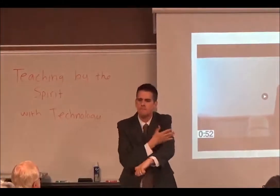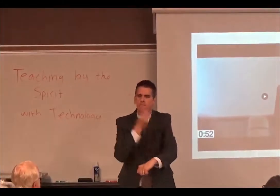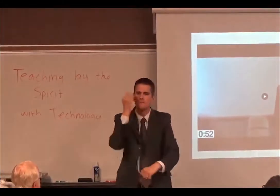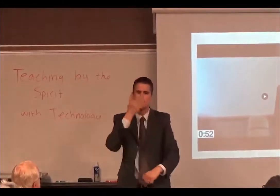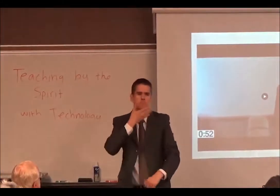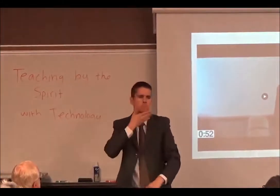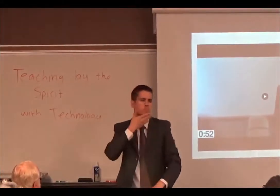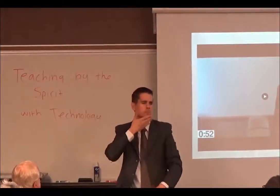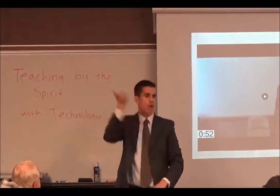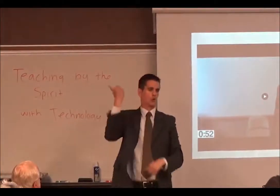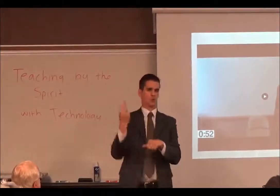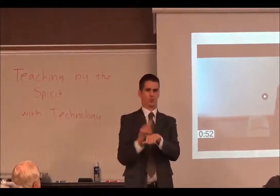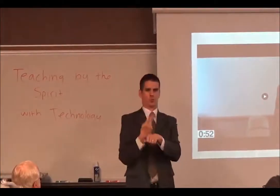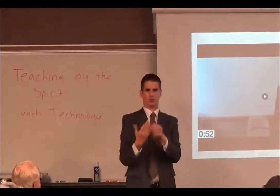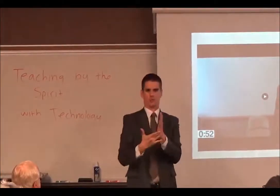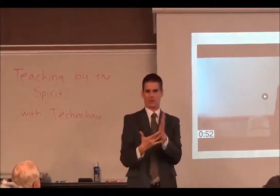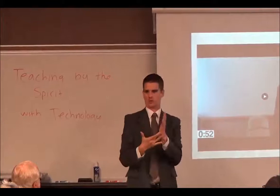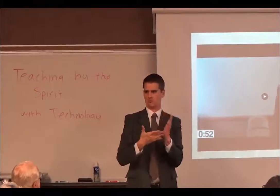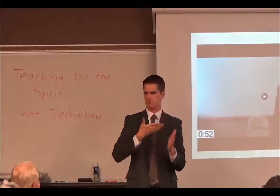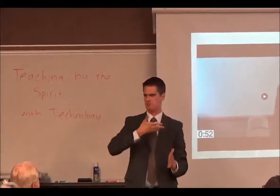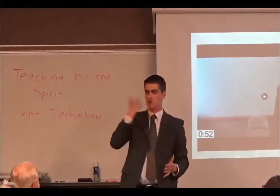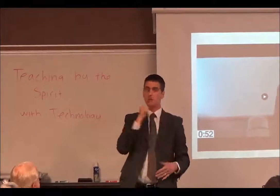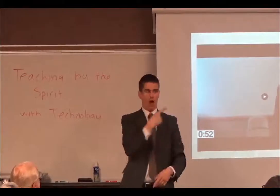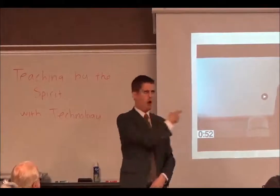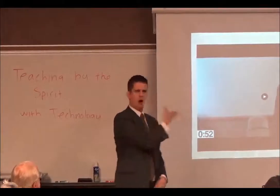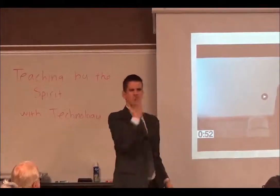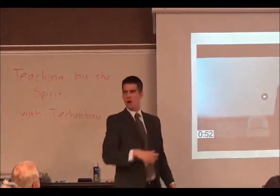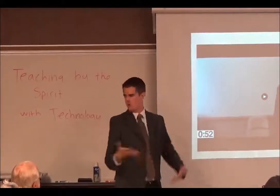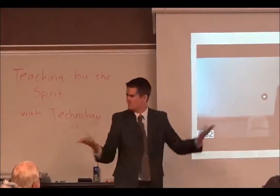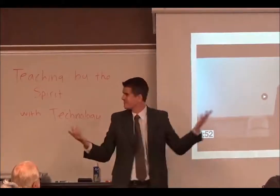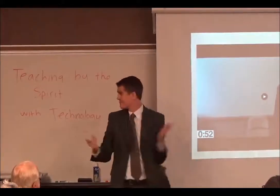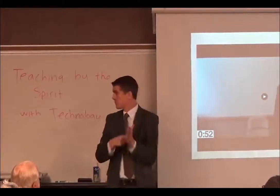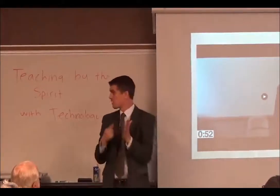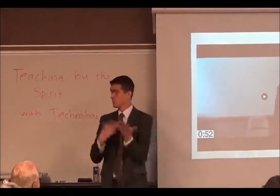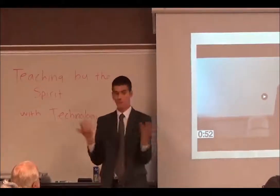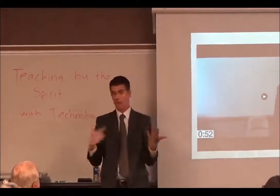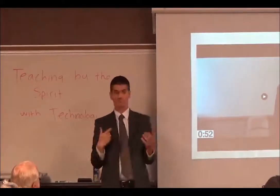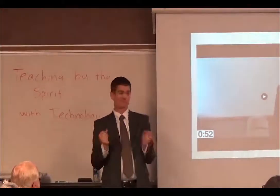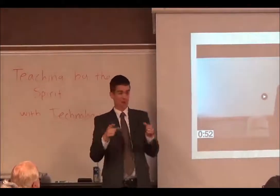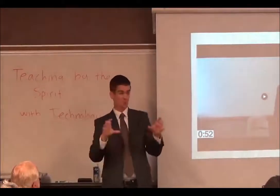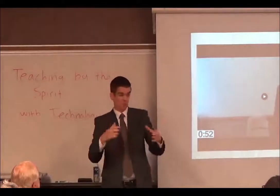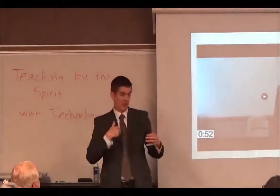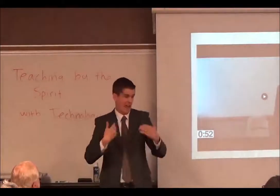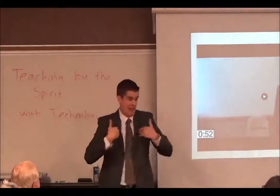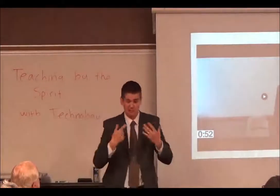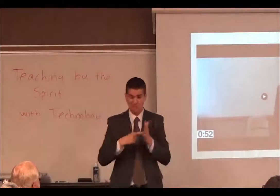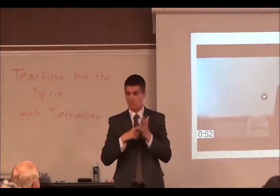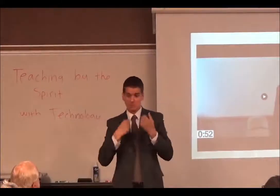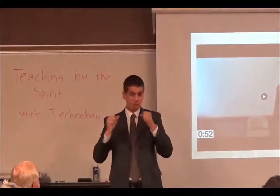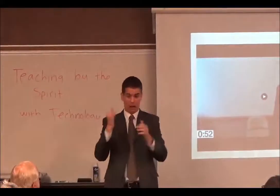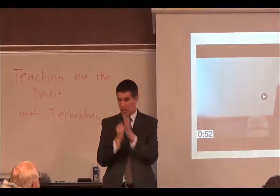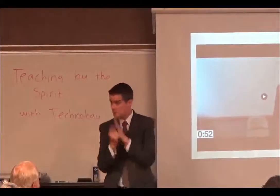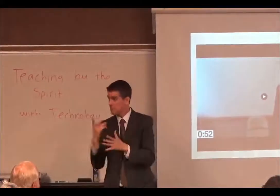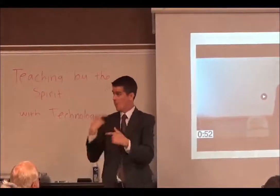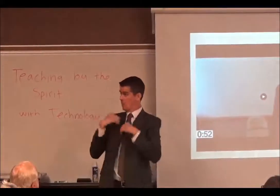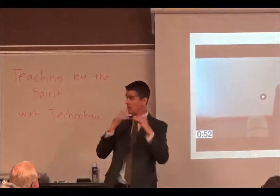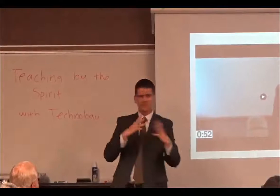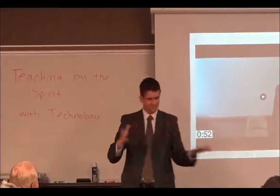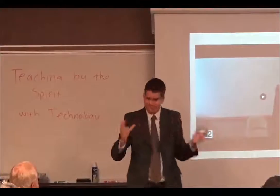But the point is, it's not to criticize this way of teaching, but to see how we can improve it. Because sometimes that's all the